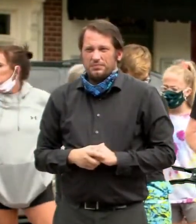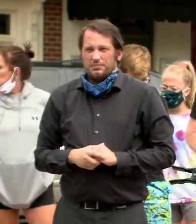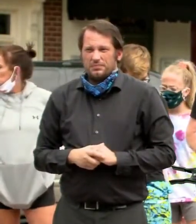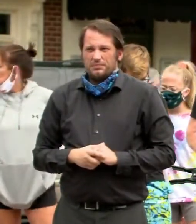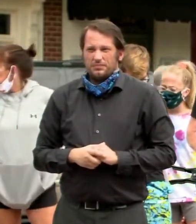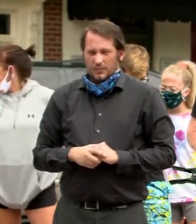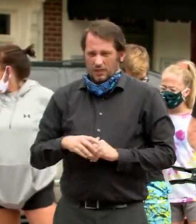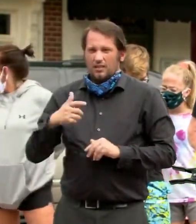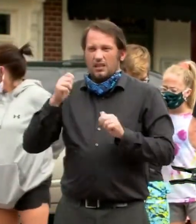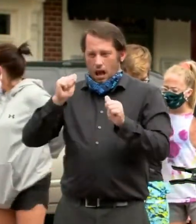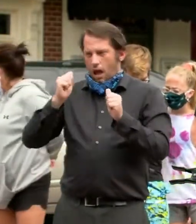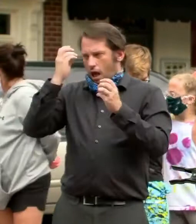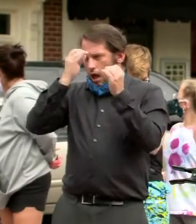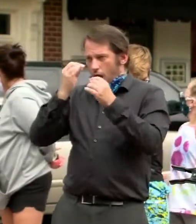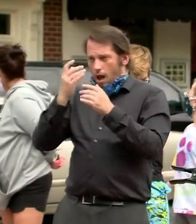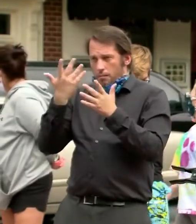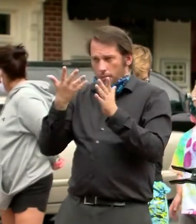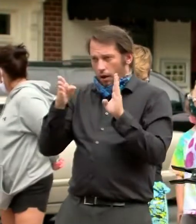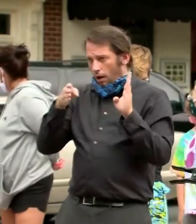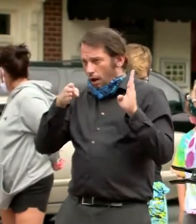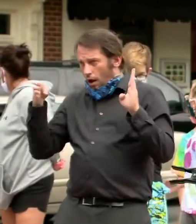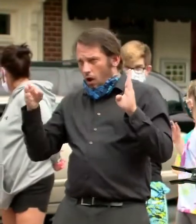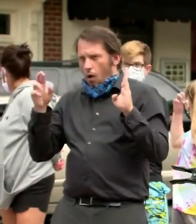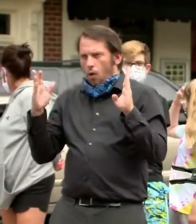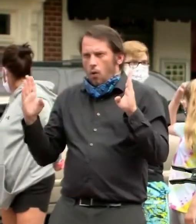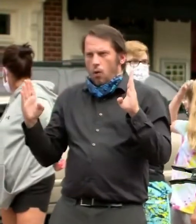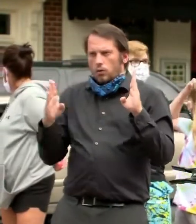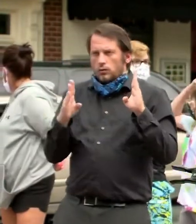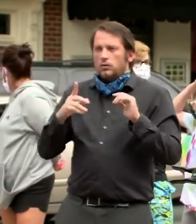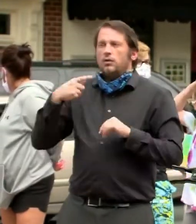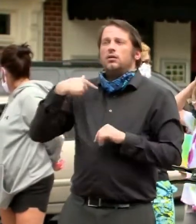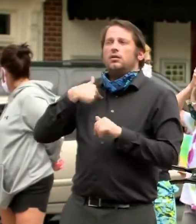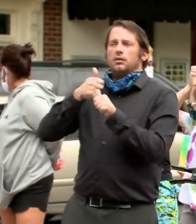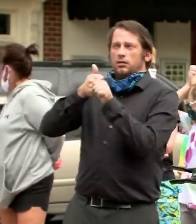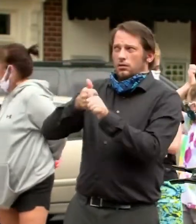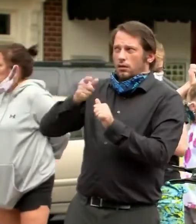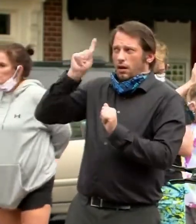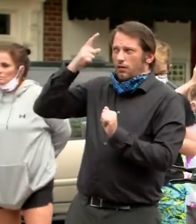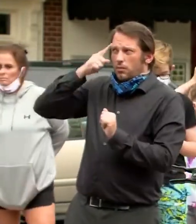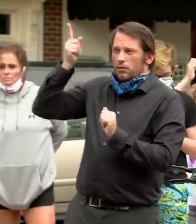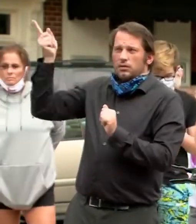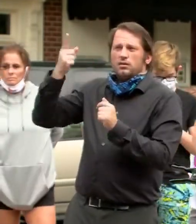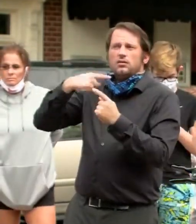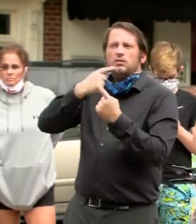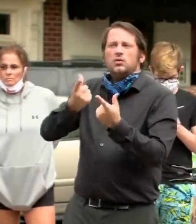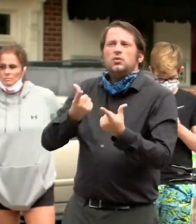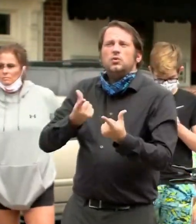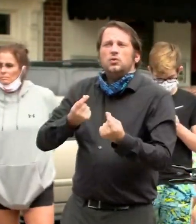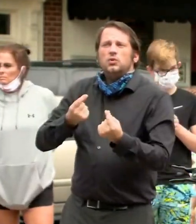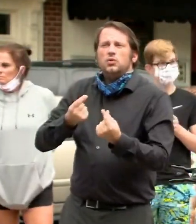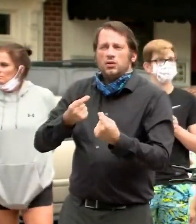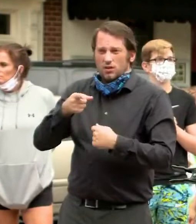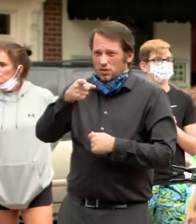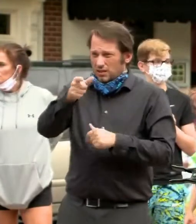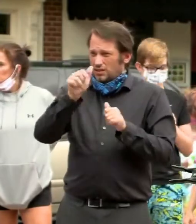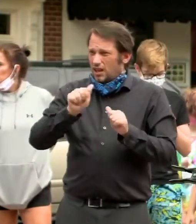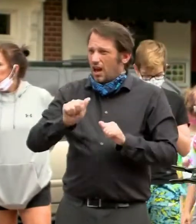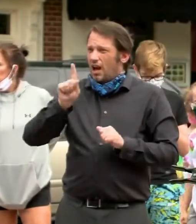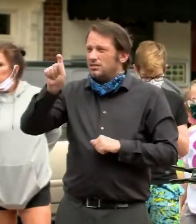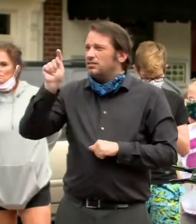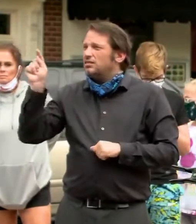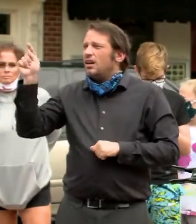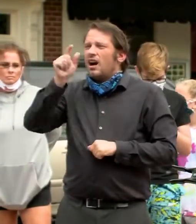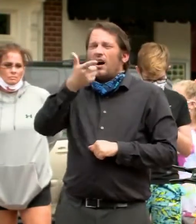that changed was the governor told us what he was going to do. The governor never, and this you can ask every single county executive, we're in the same